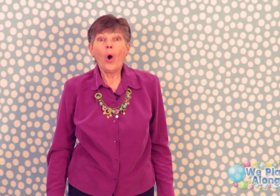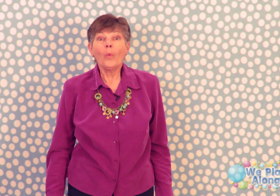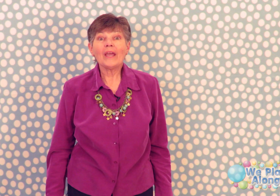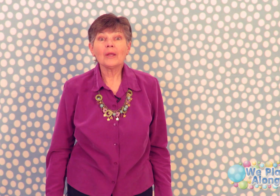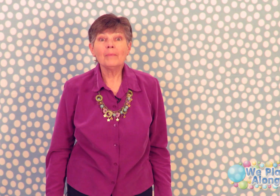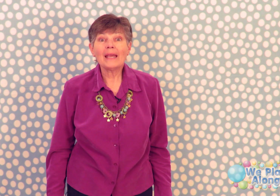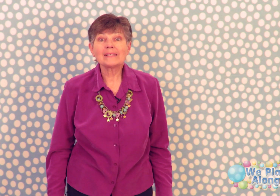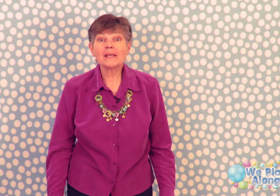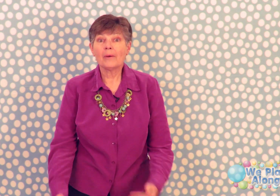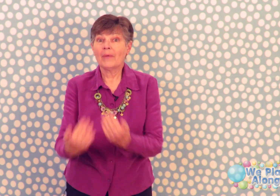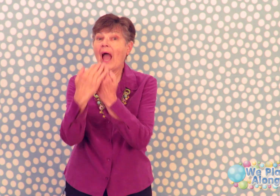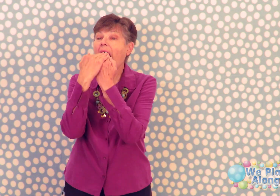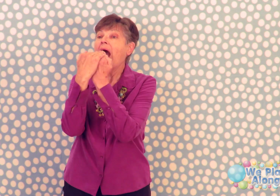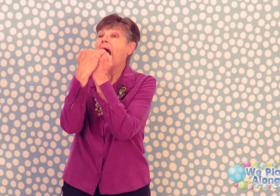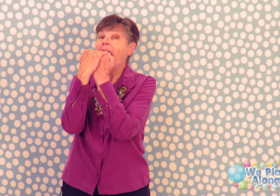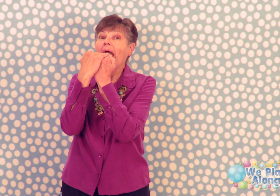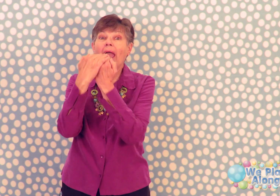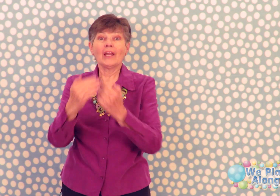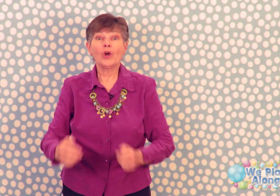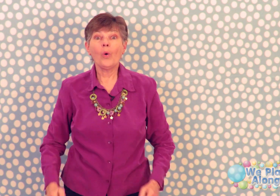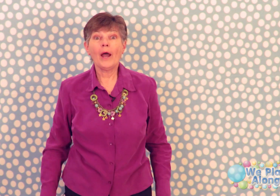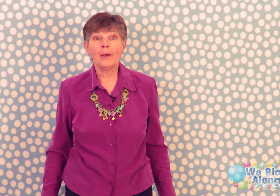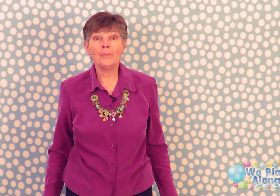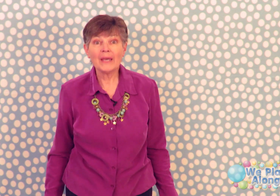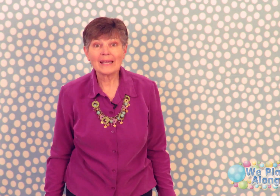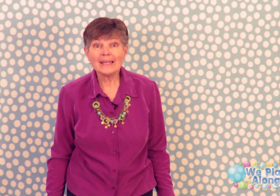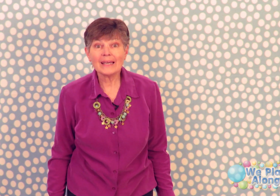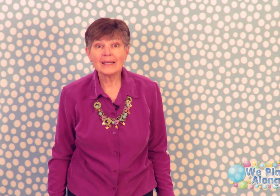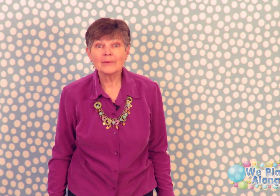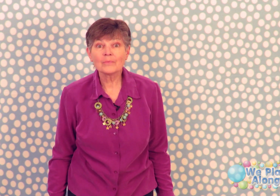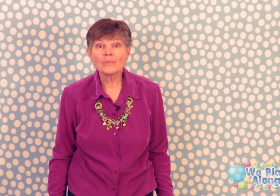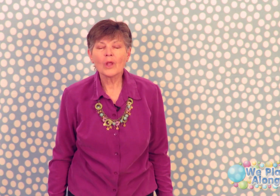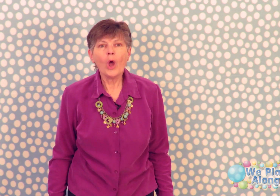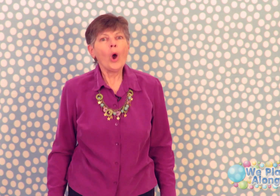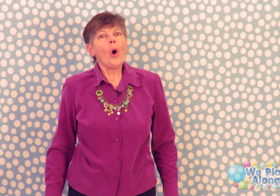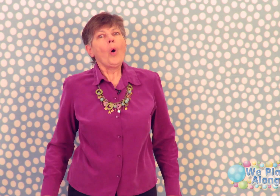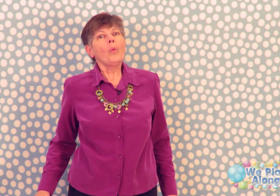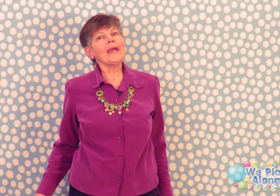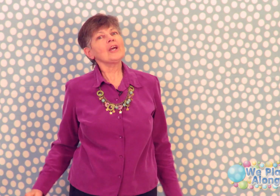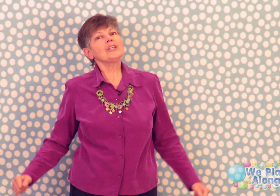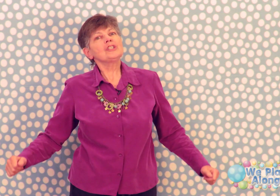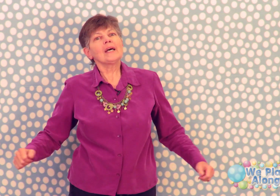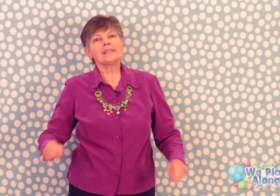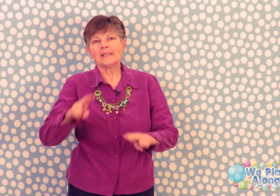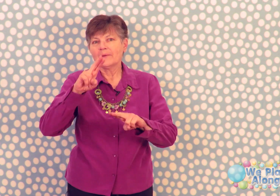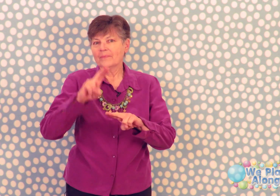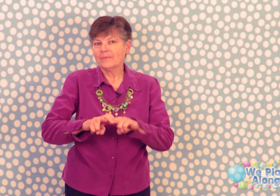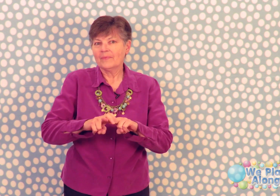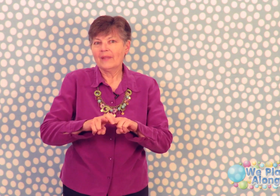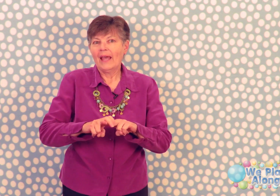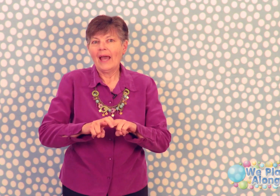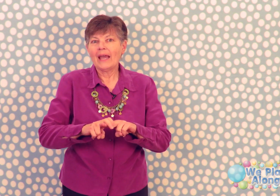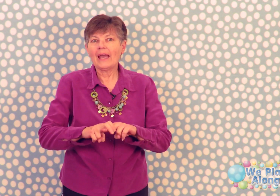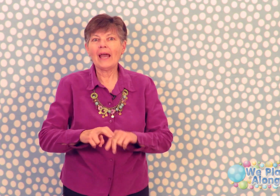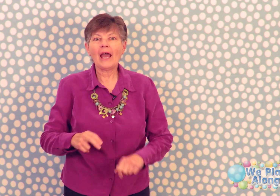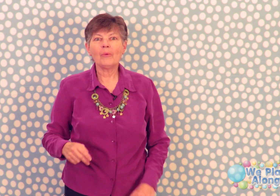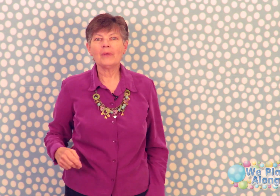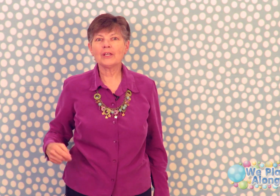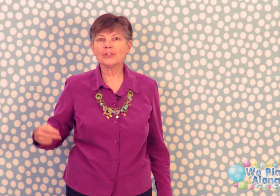we could make some and go on a picnic. We could just and cut out pictures